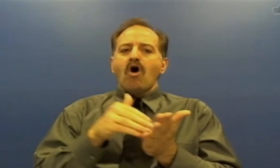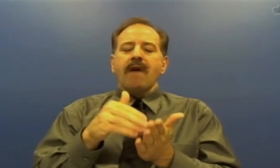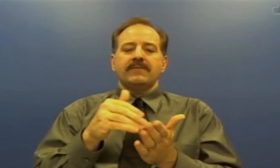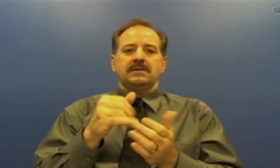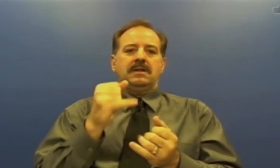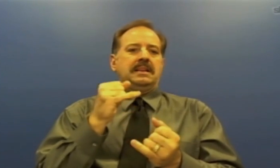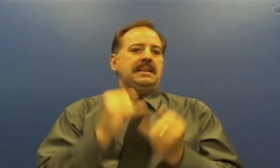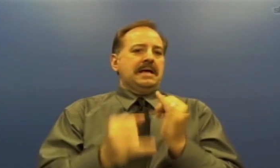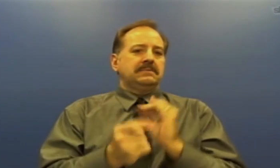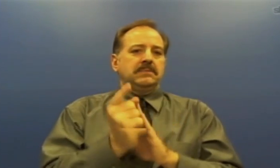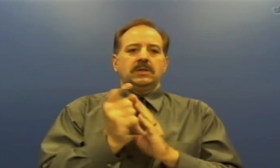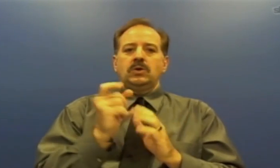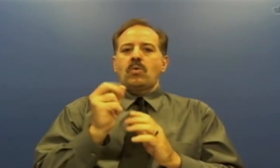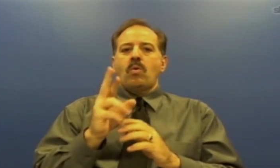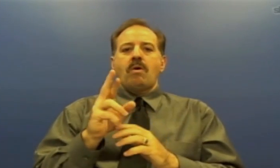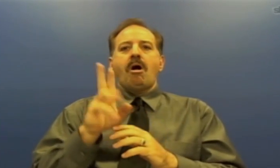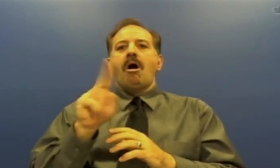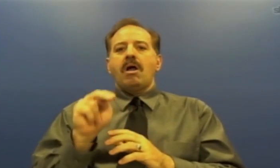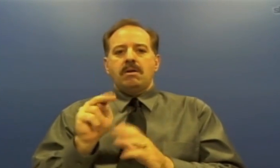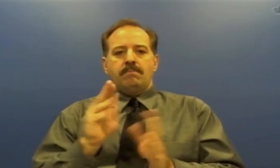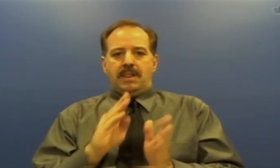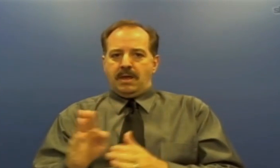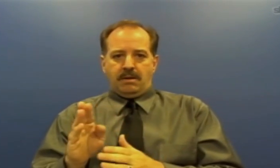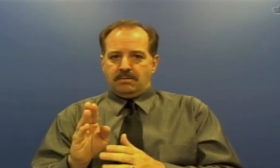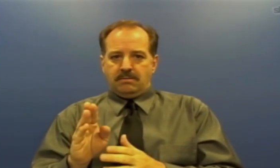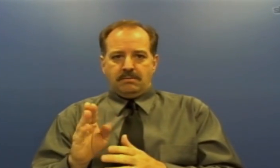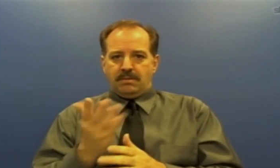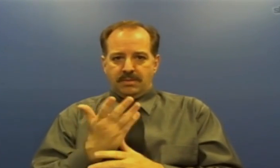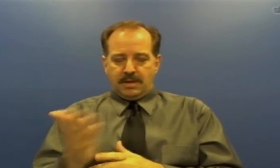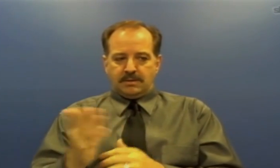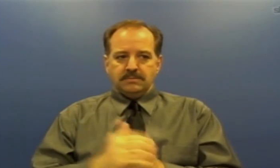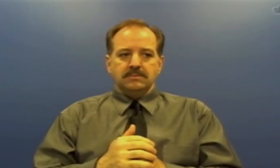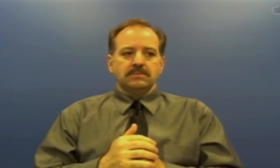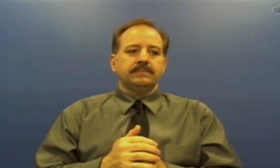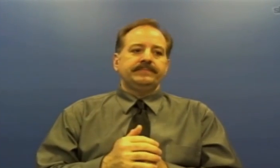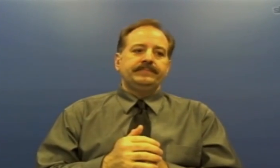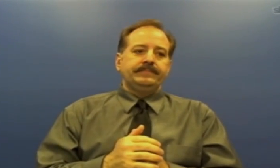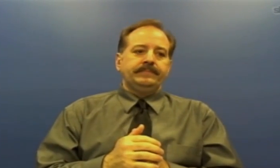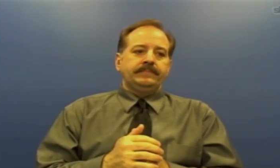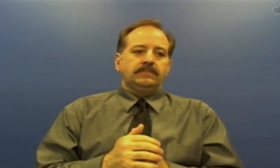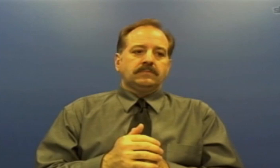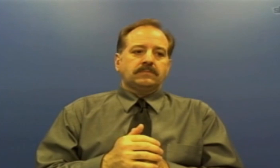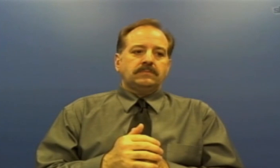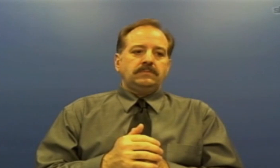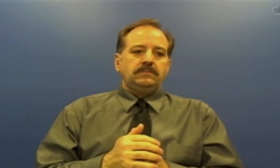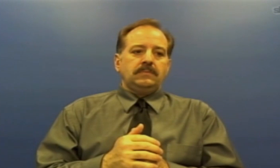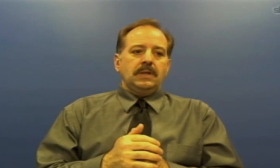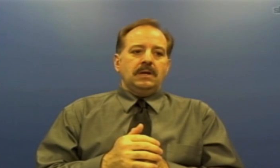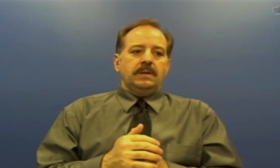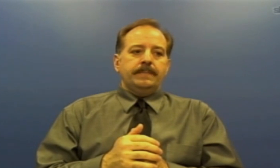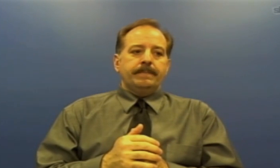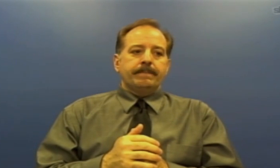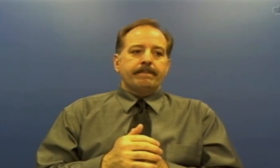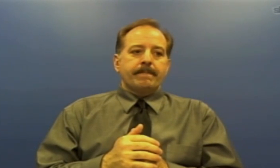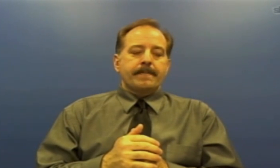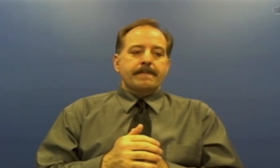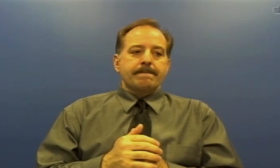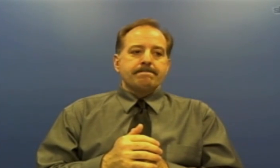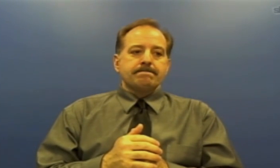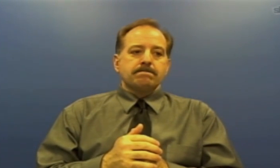the settings are such that the exchanges are very quick, things that are unplanned for. That's predominantly been